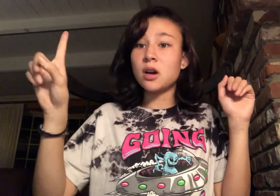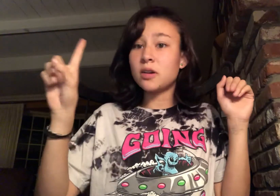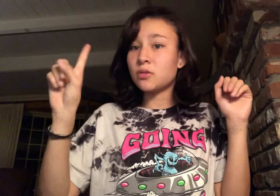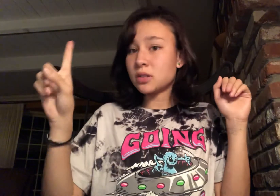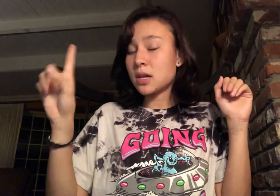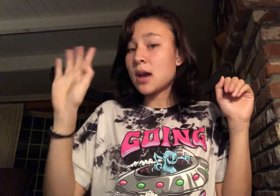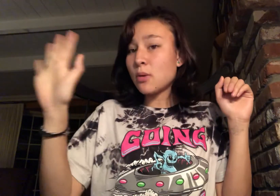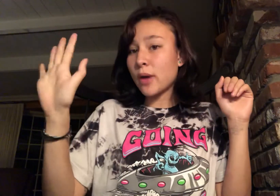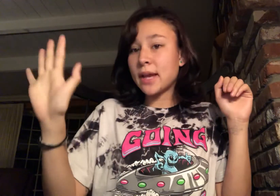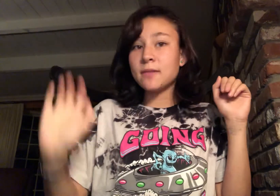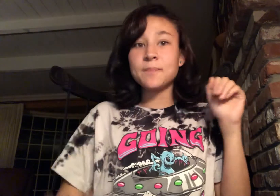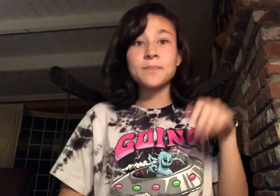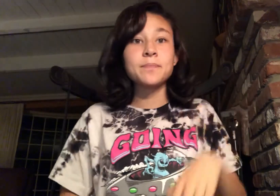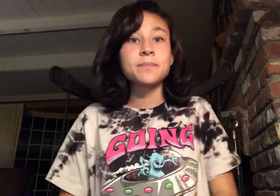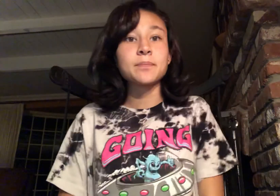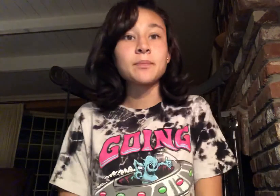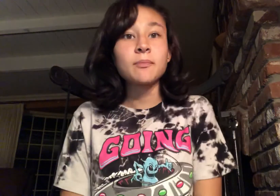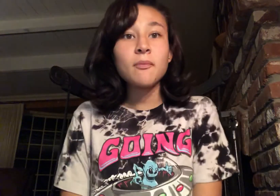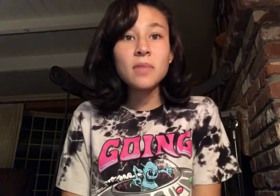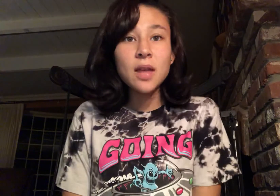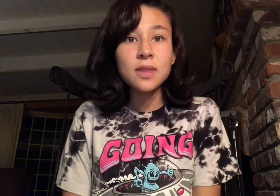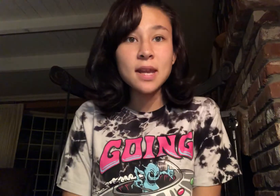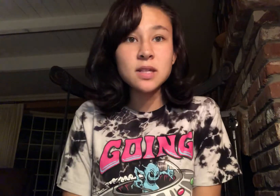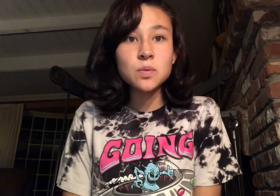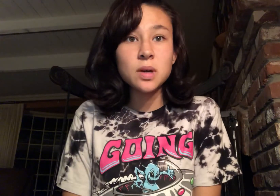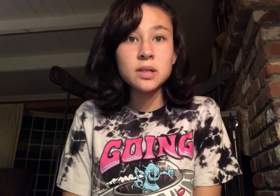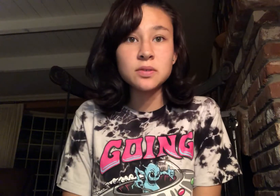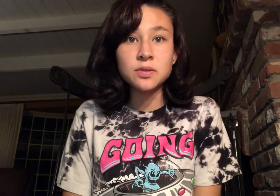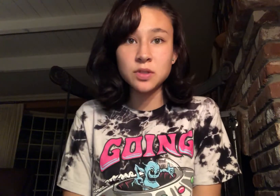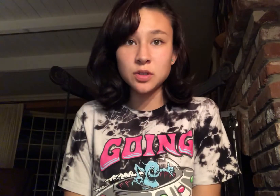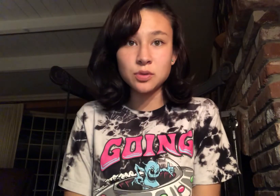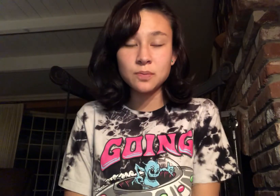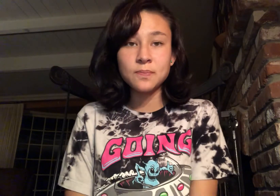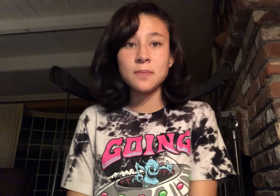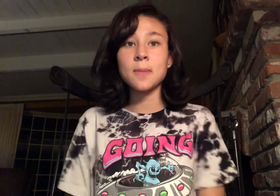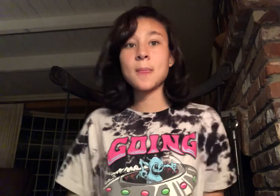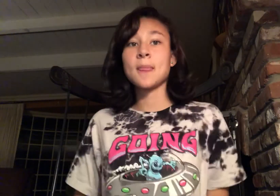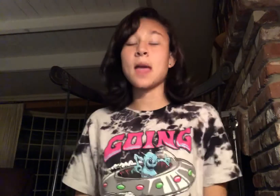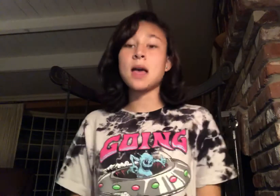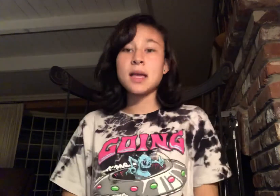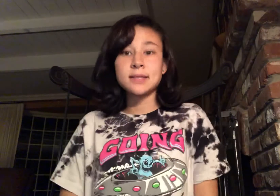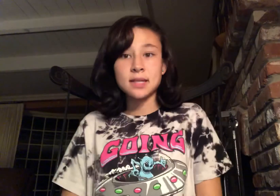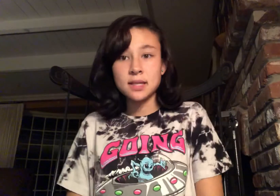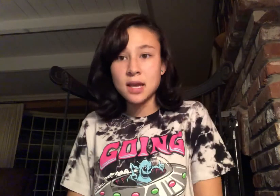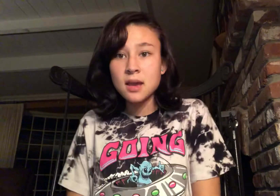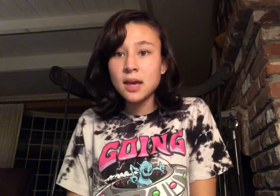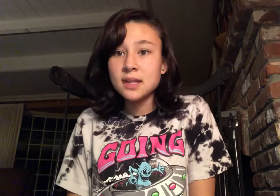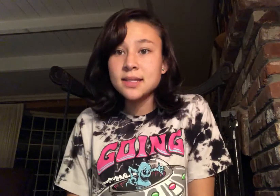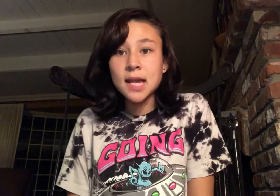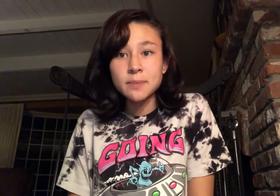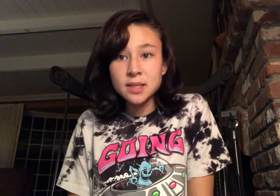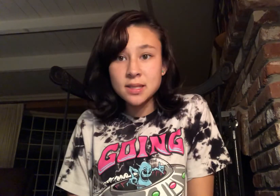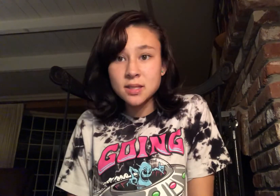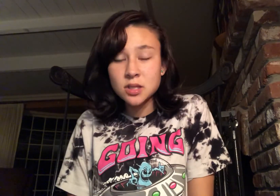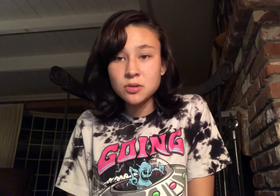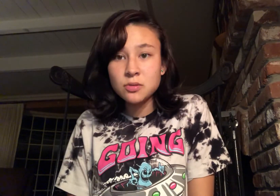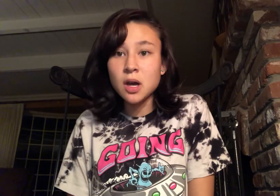on or wait. The next one, do. as in an assignment is due, not